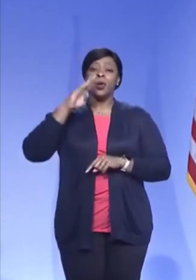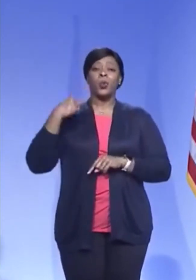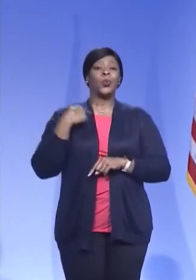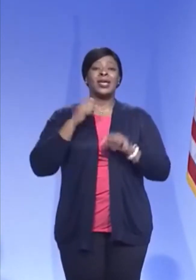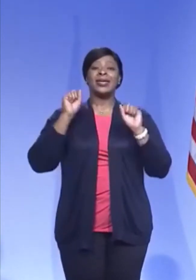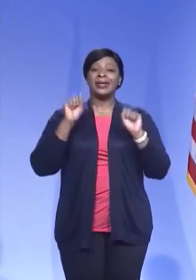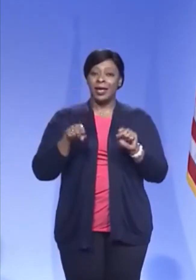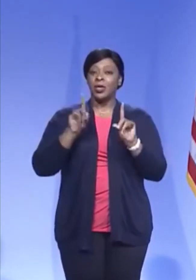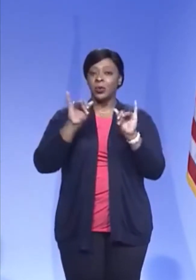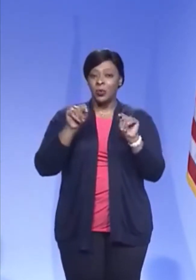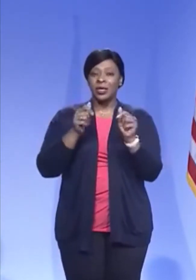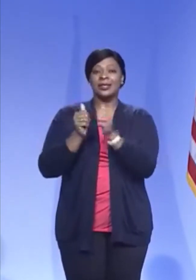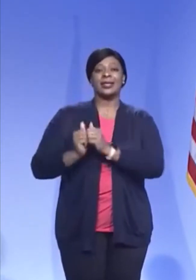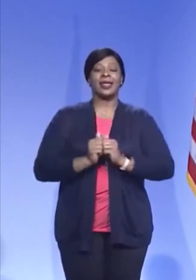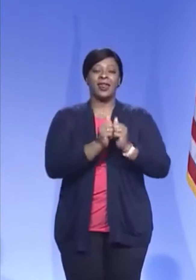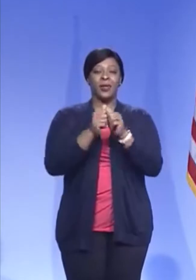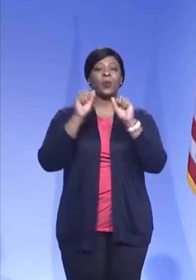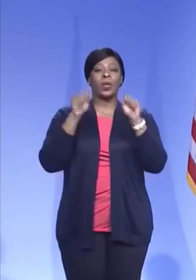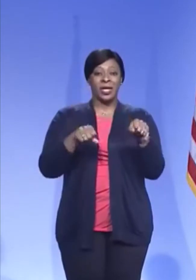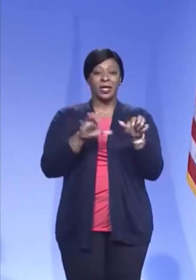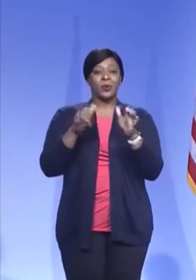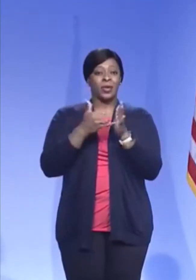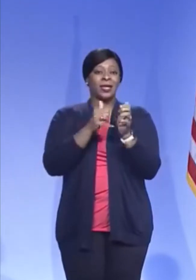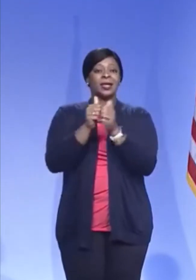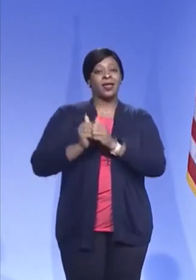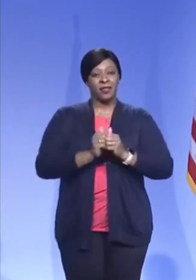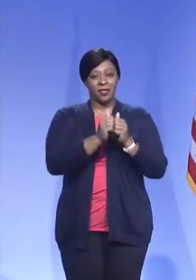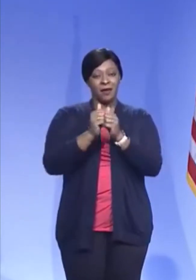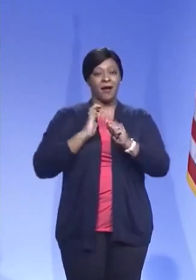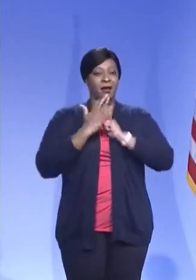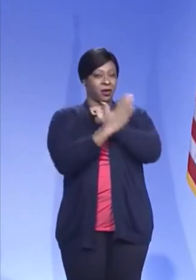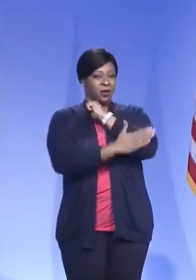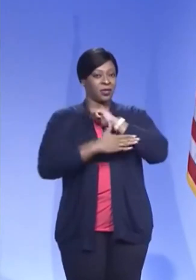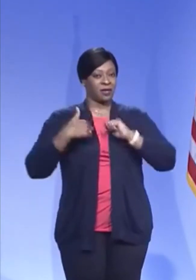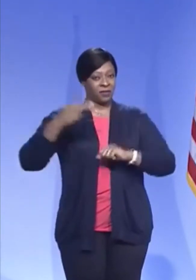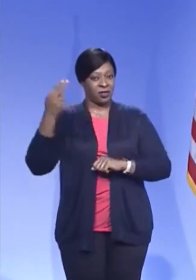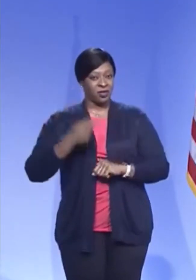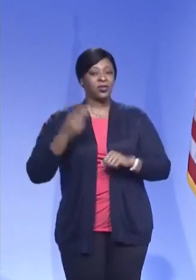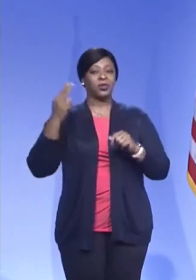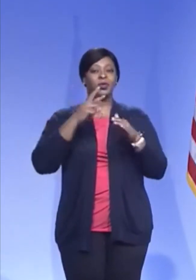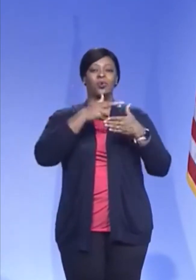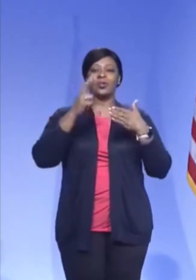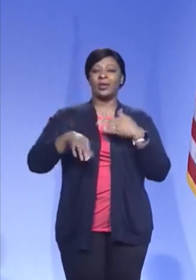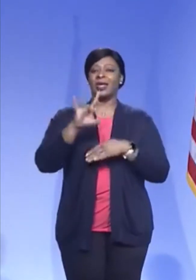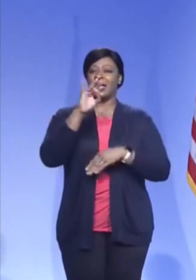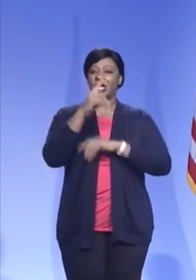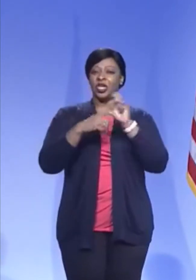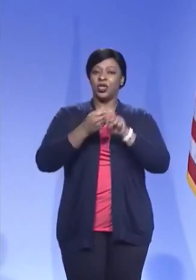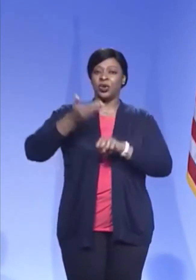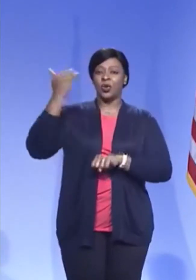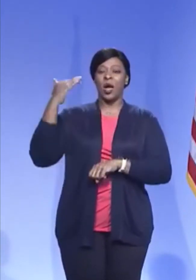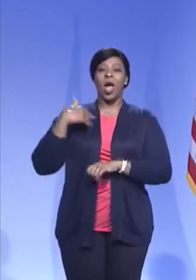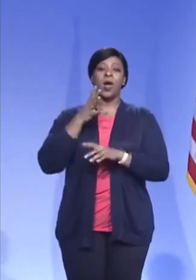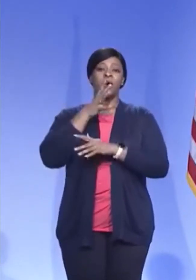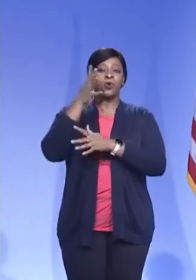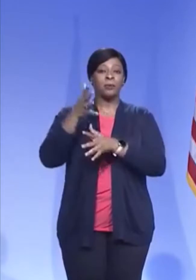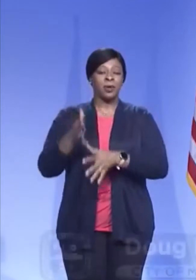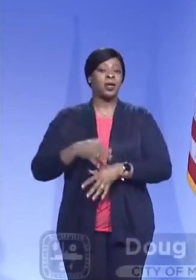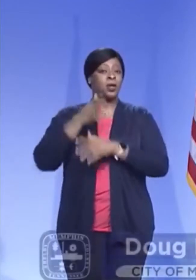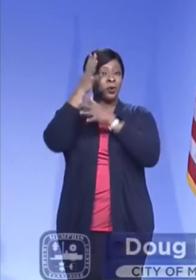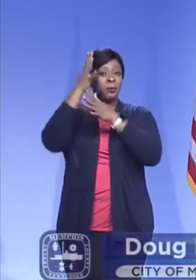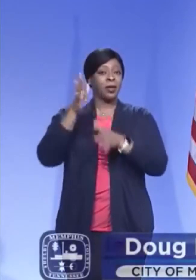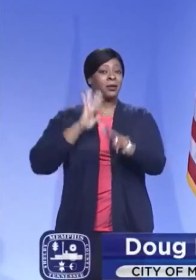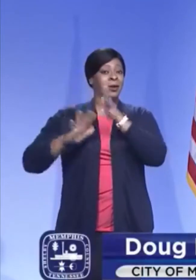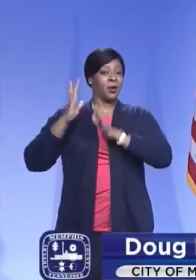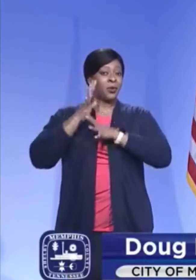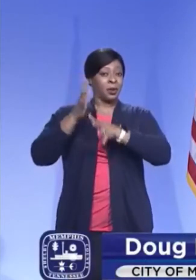this. Together, we can do this. Our country has a history of resolve. 80 years ago, our grandparents and great-grandparents